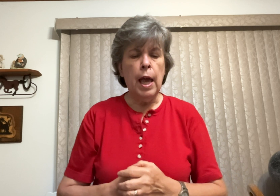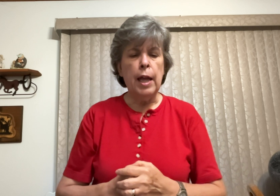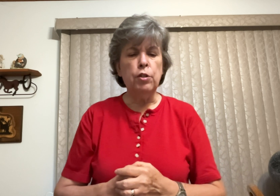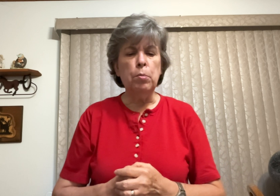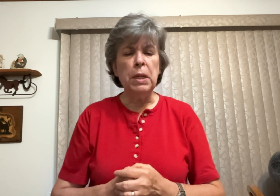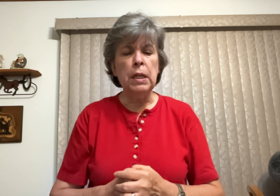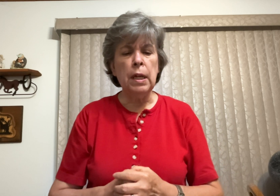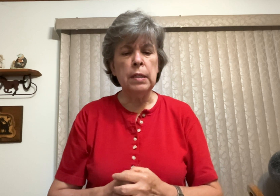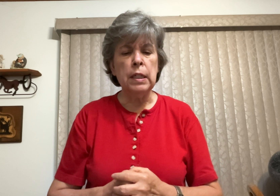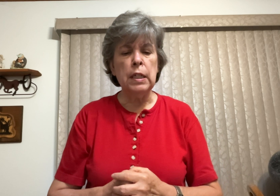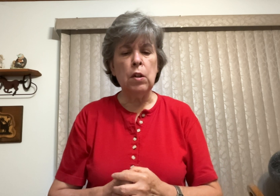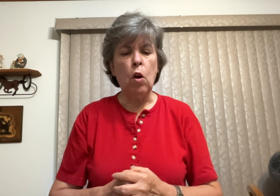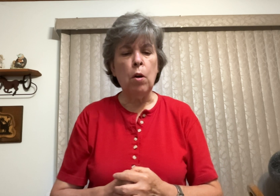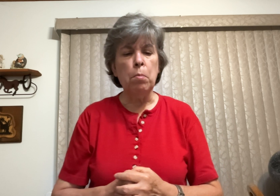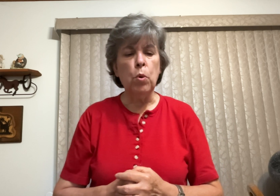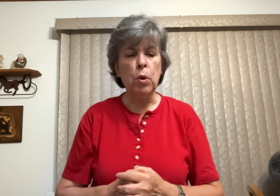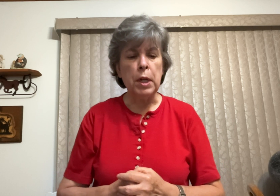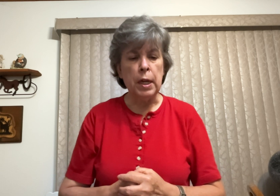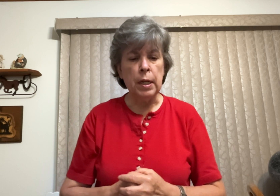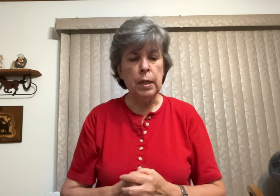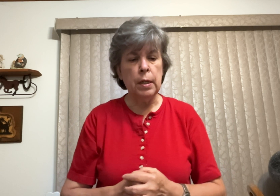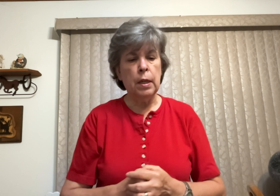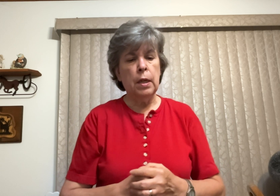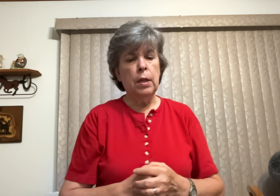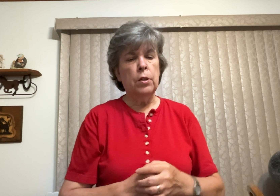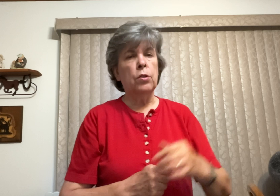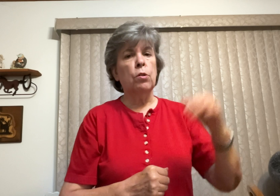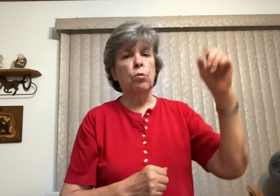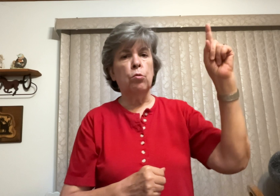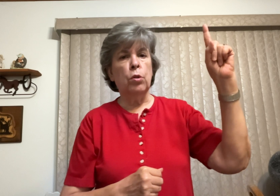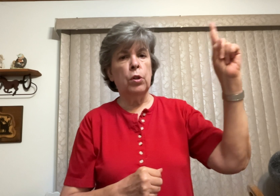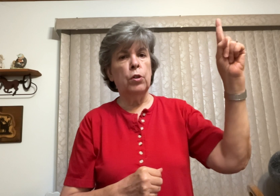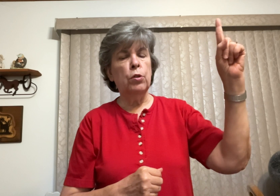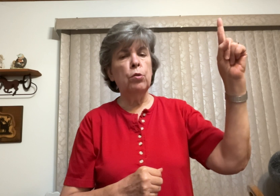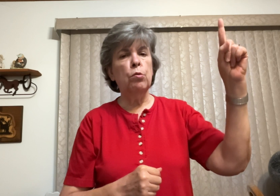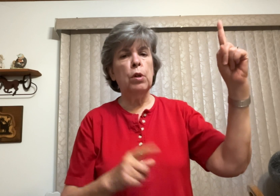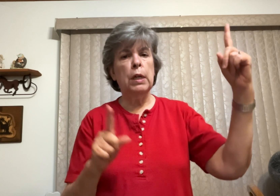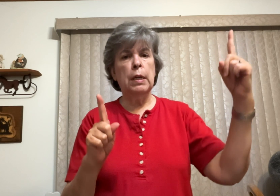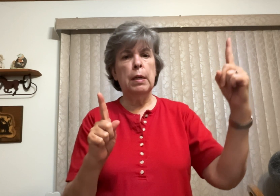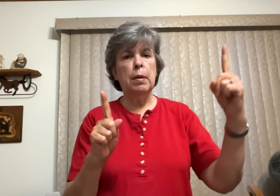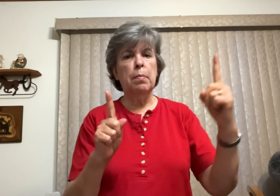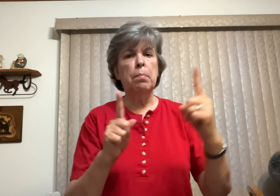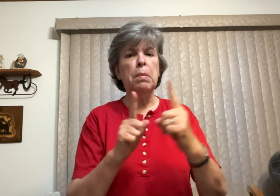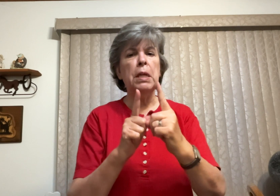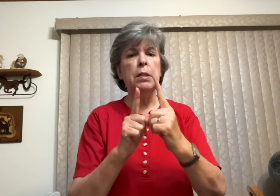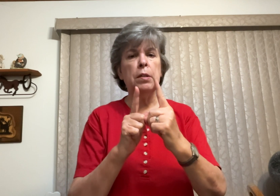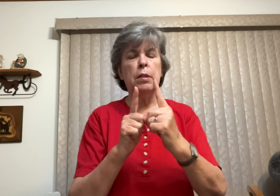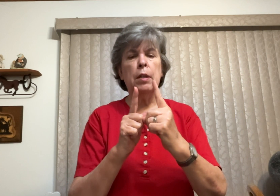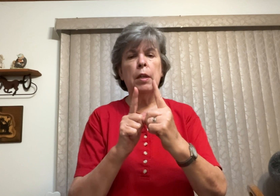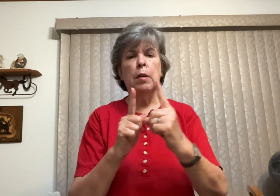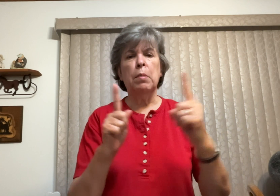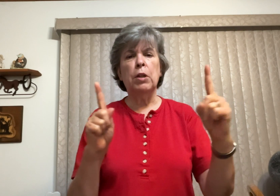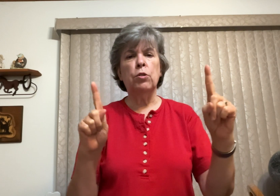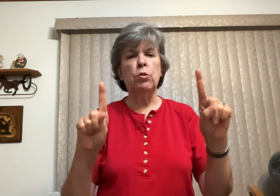And you meet us in our mourning. So you meet, make sure